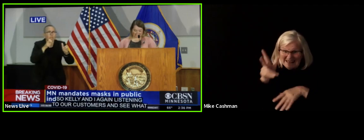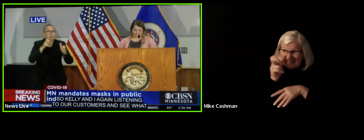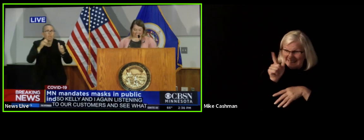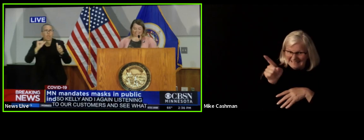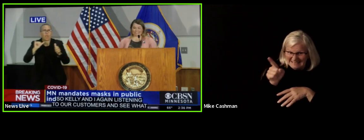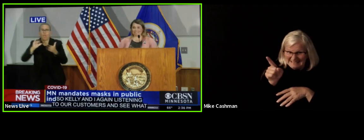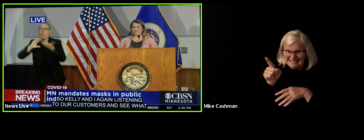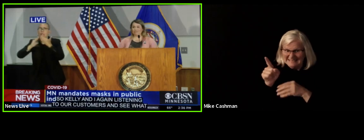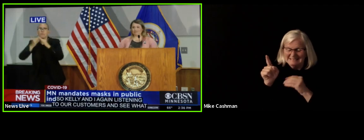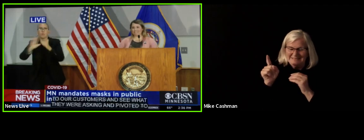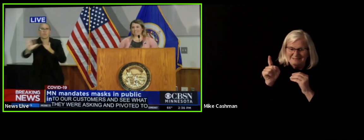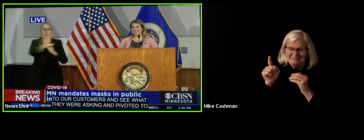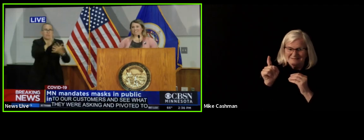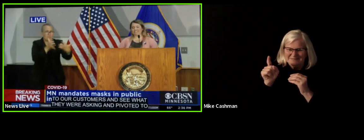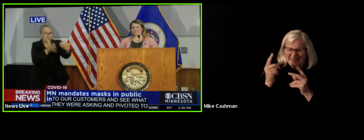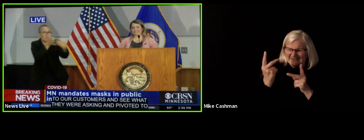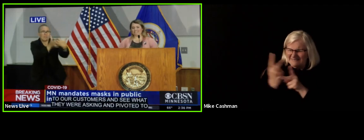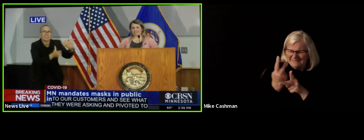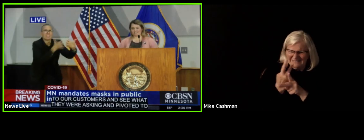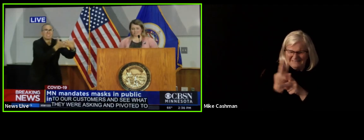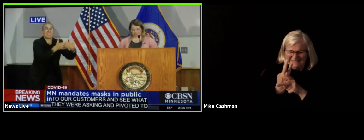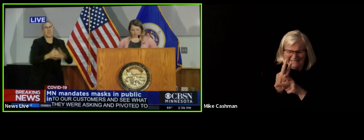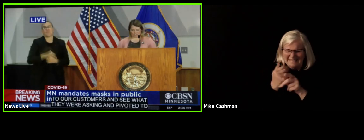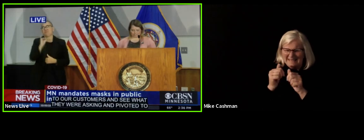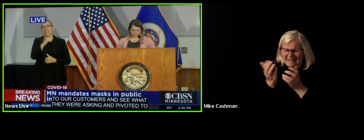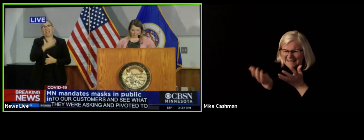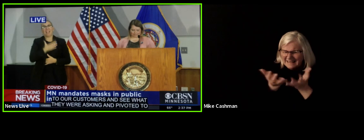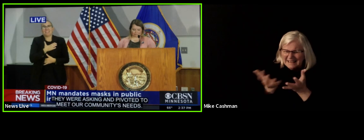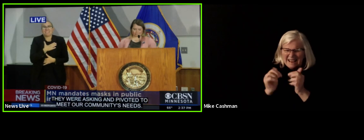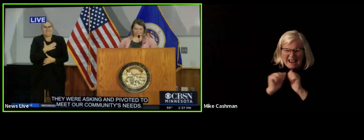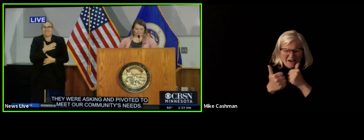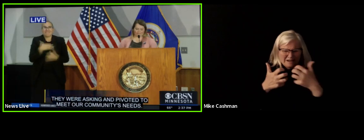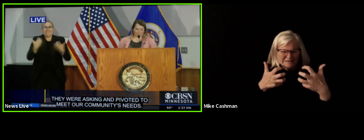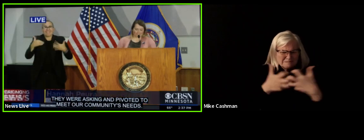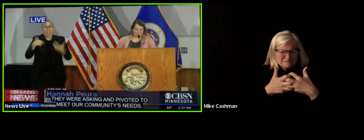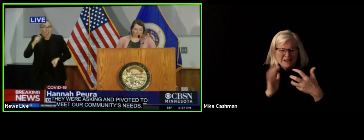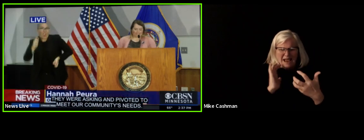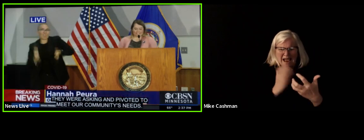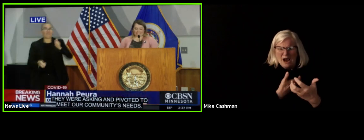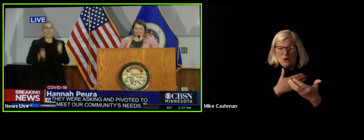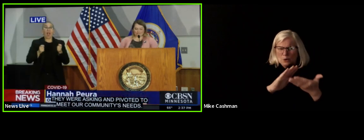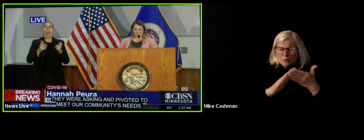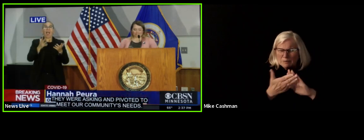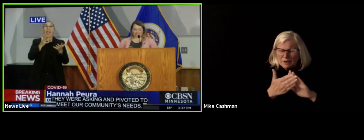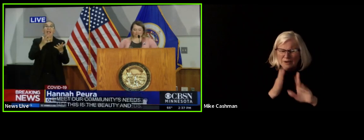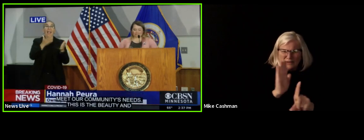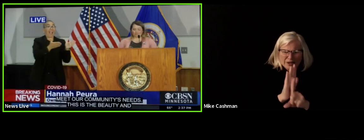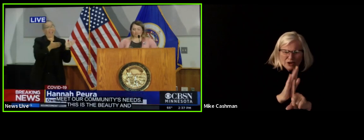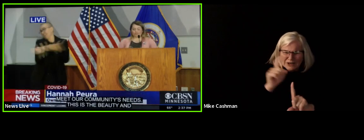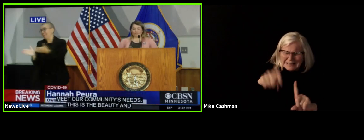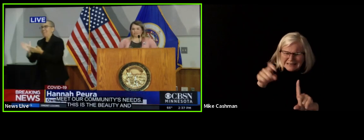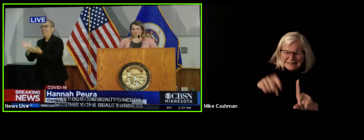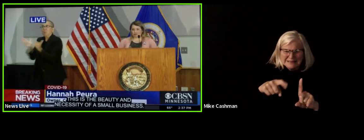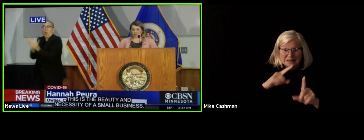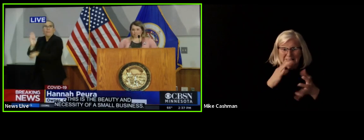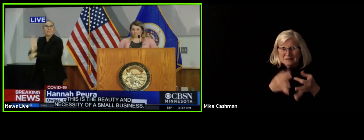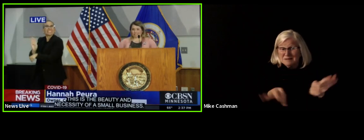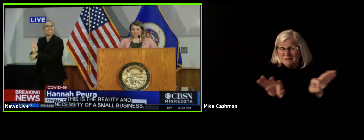needs. This is the beauty and necessity of a small business. As time went on and we learned more